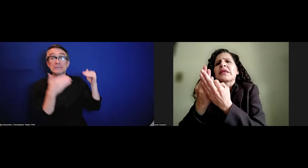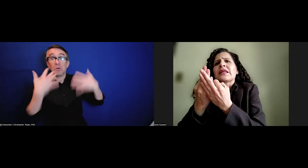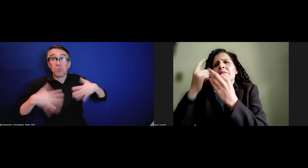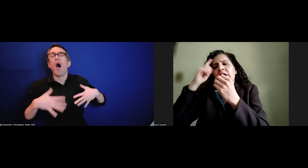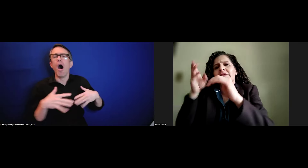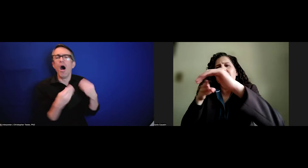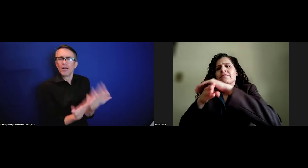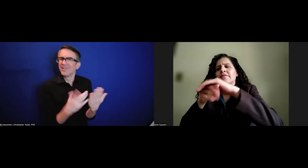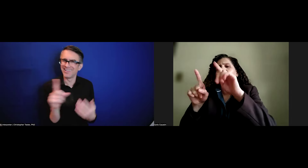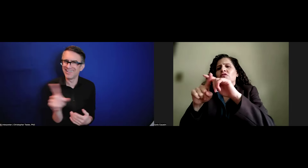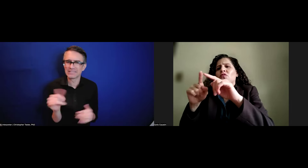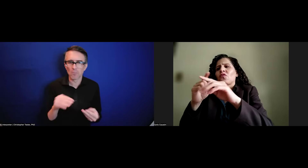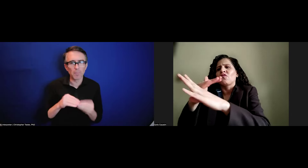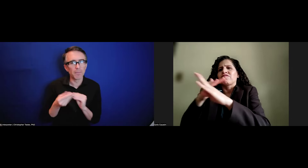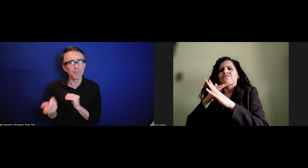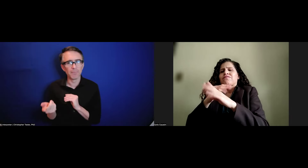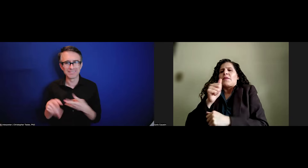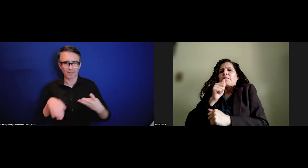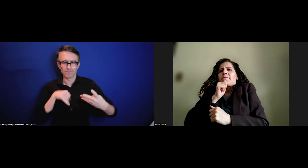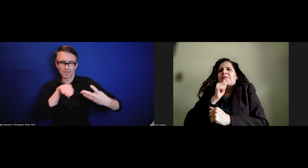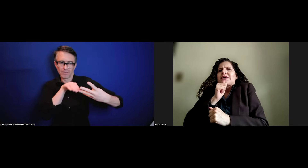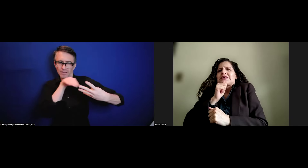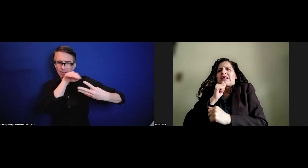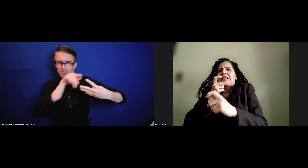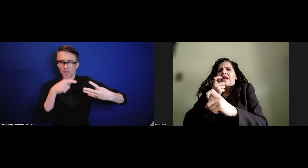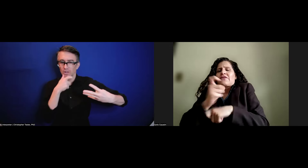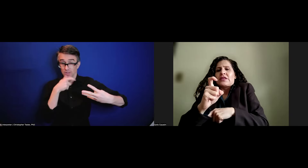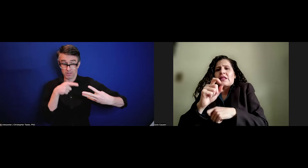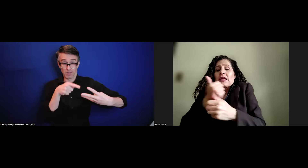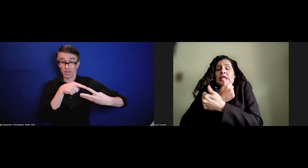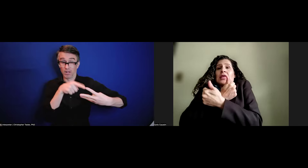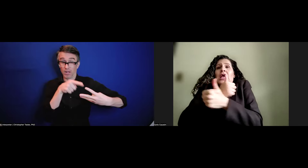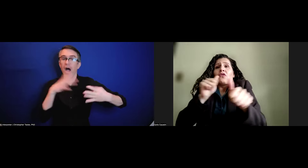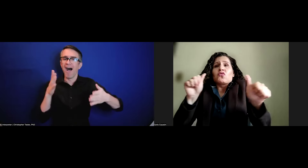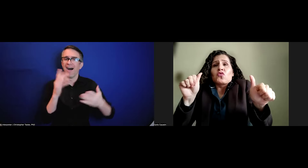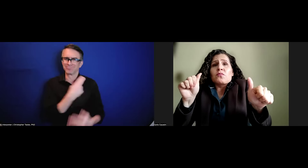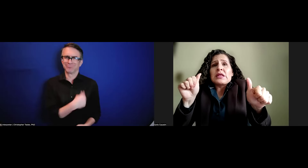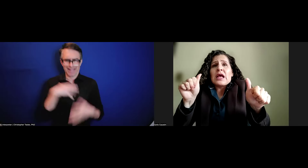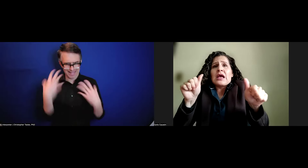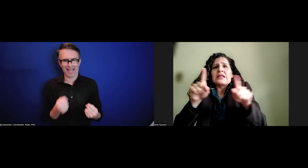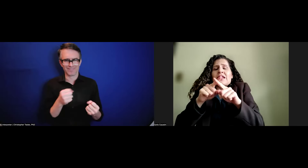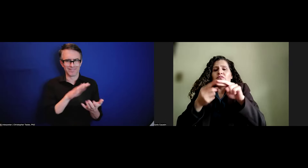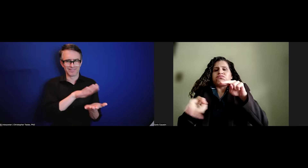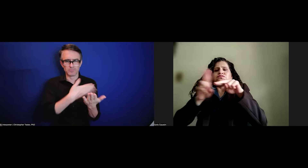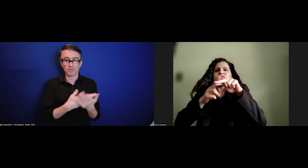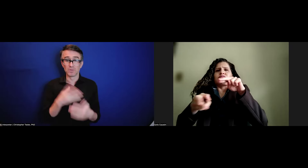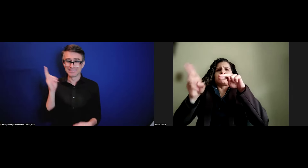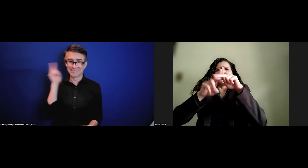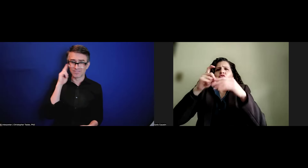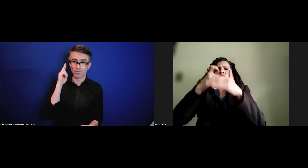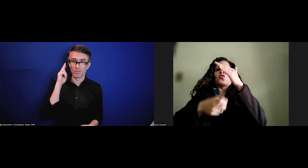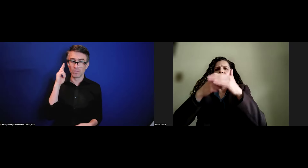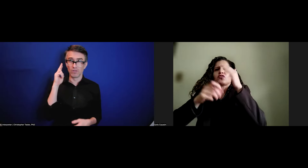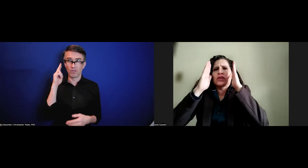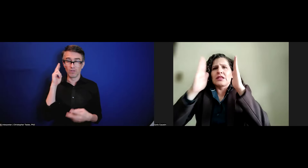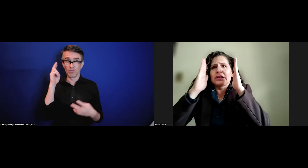salud. Deaf women have to look for either O relatives or acceder interpreters a who have to pay apoyo de la to be able to familia, ¿no? access health. Pero esto afecta su autonomía y